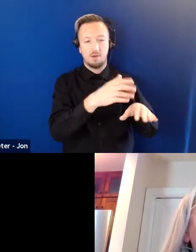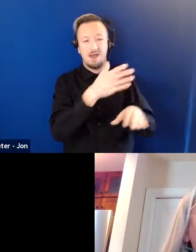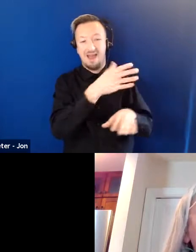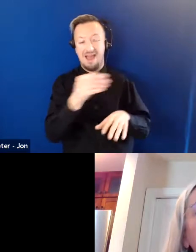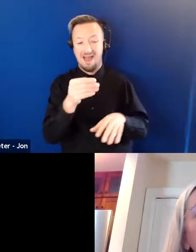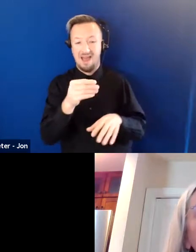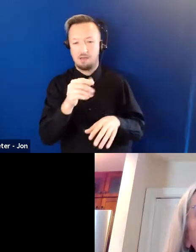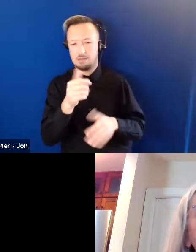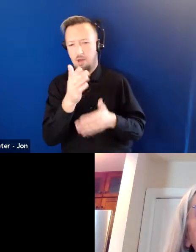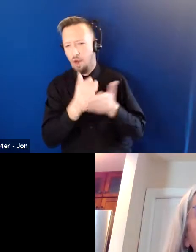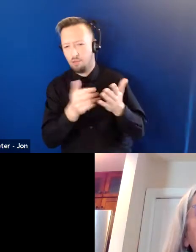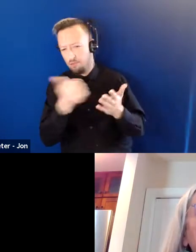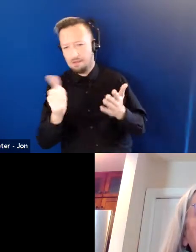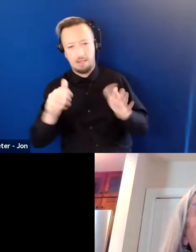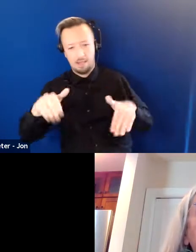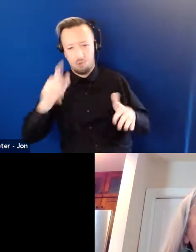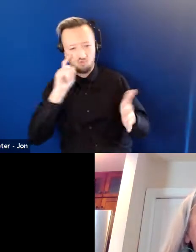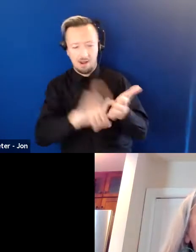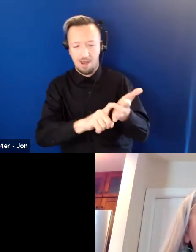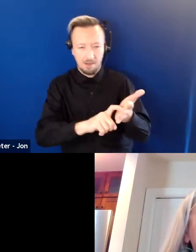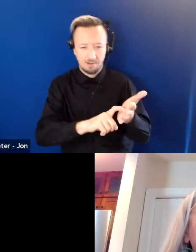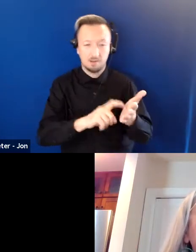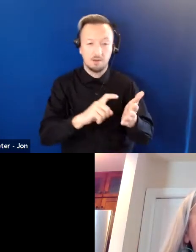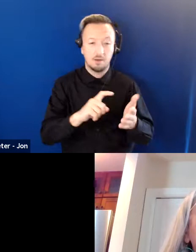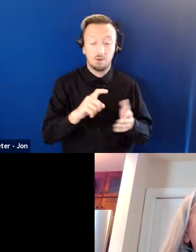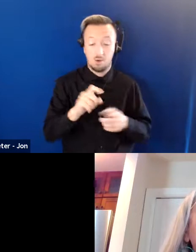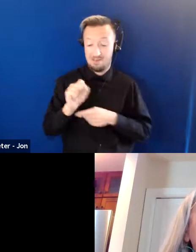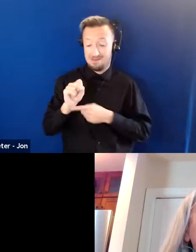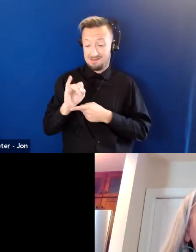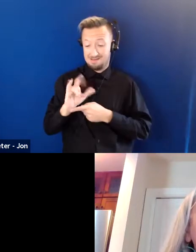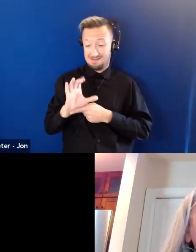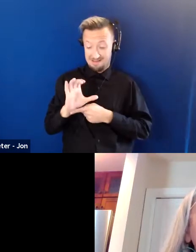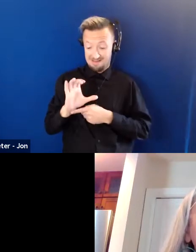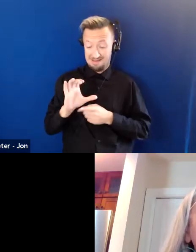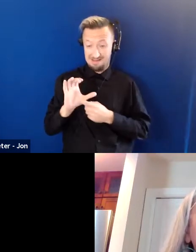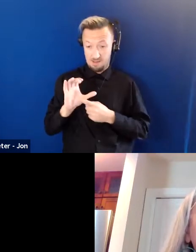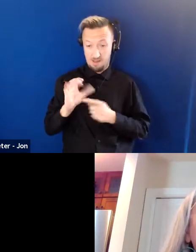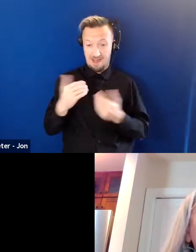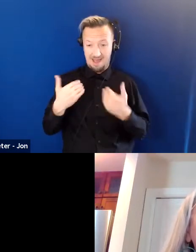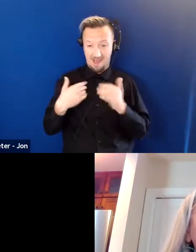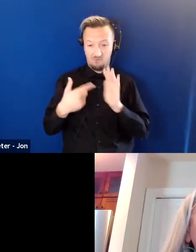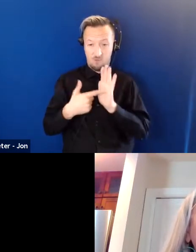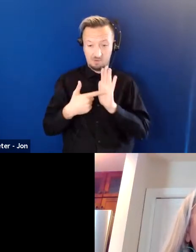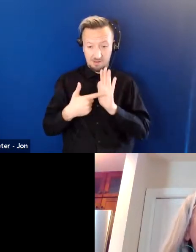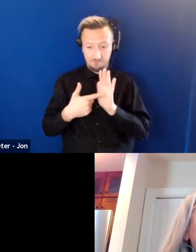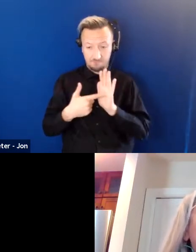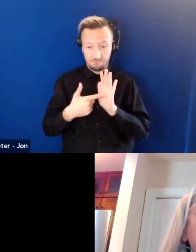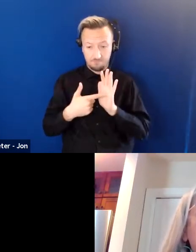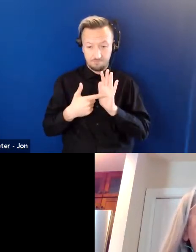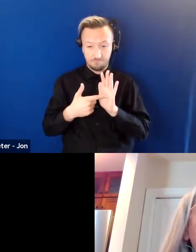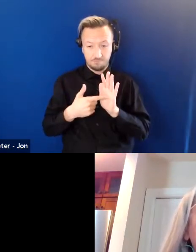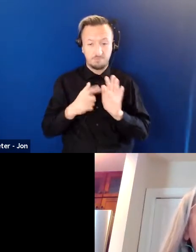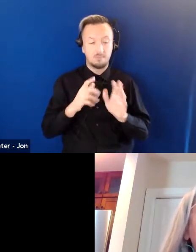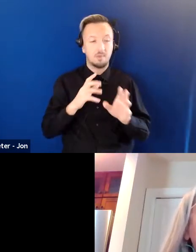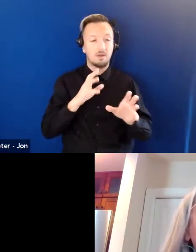And then through the silk, actually make the connections with the local centers and with the tribes that are